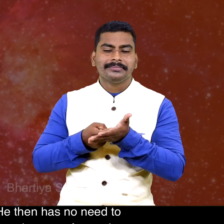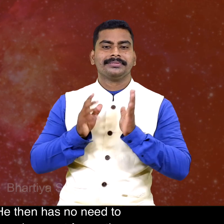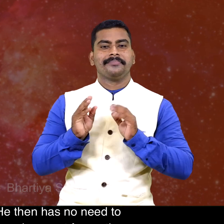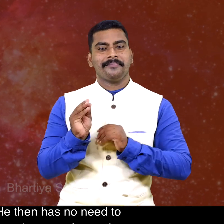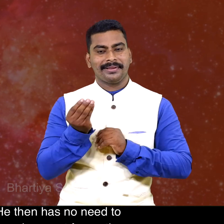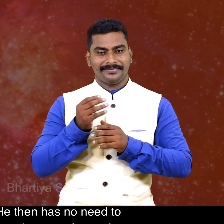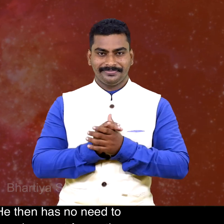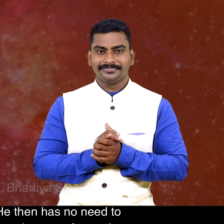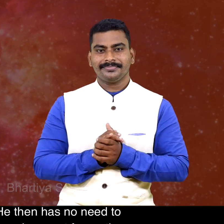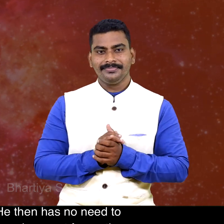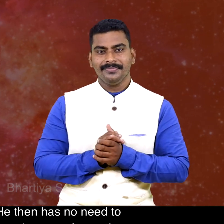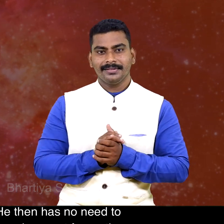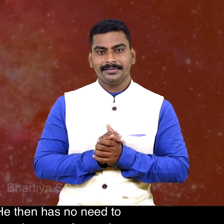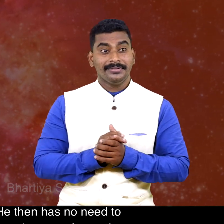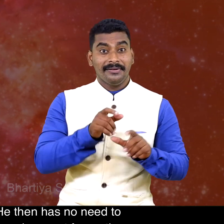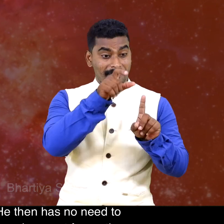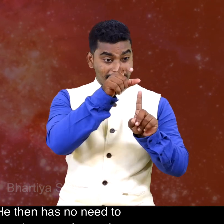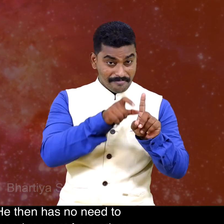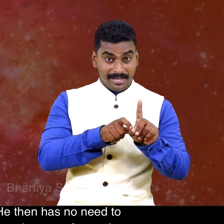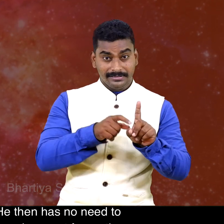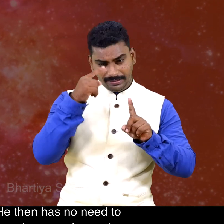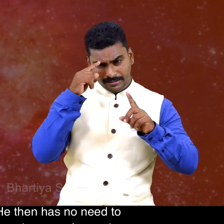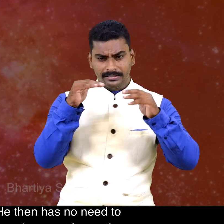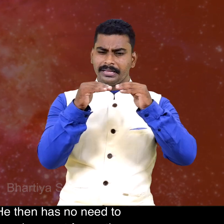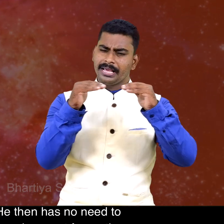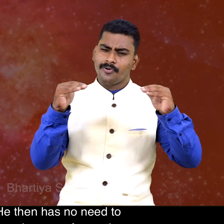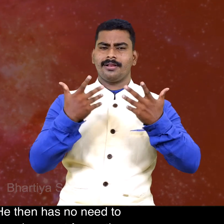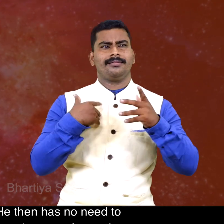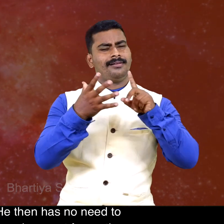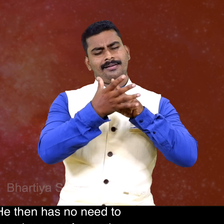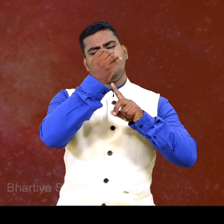He then has no need to demand respect from others.